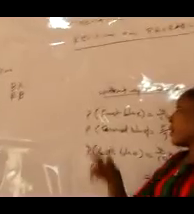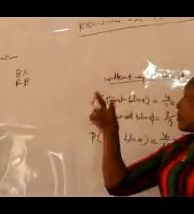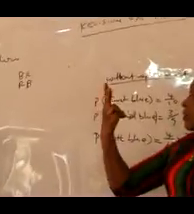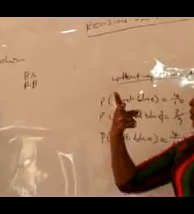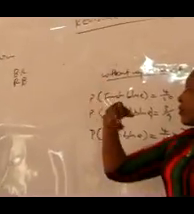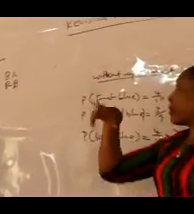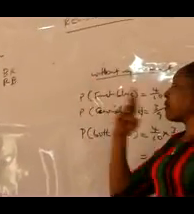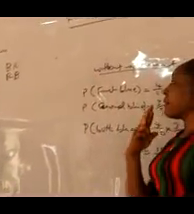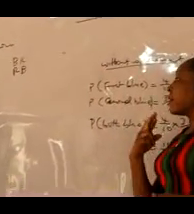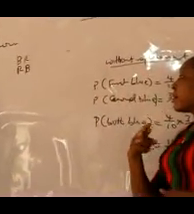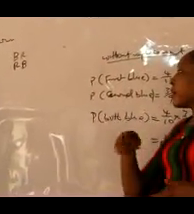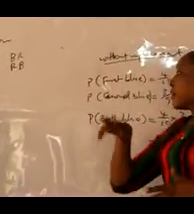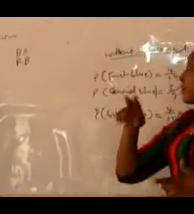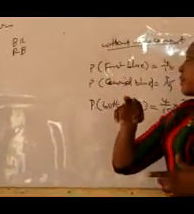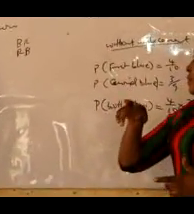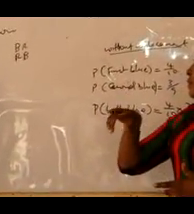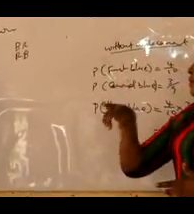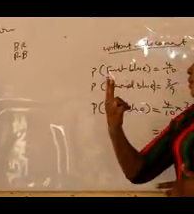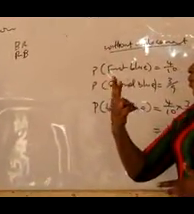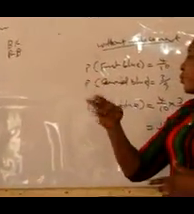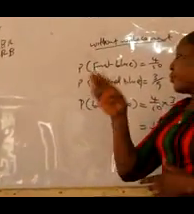P, first red,